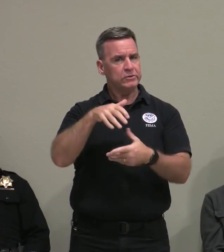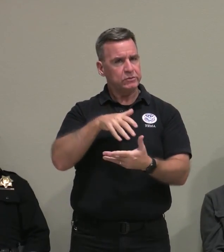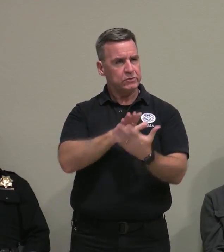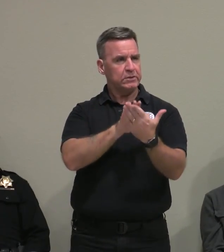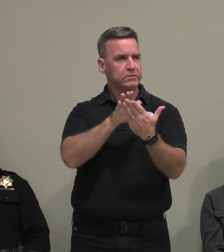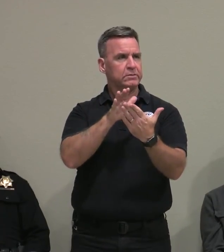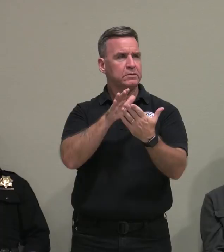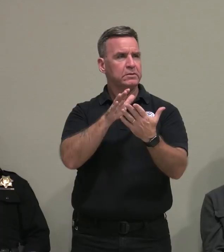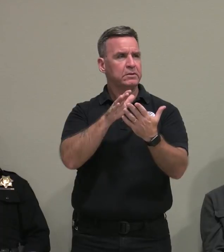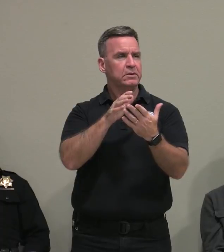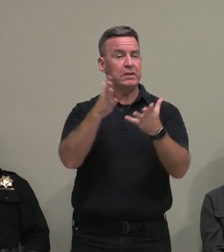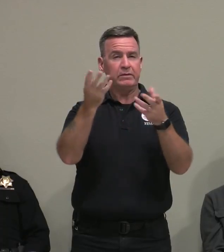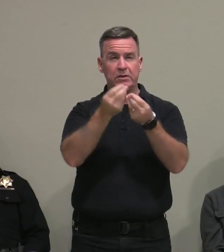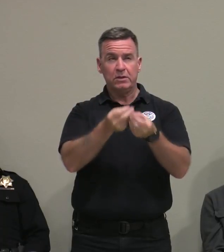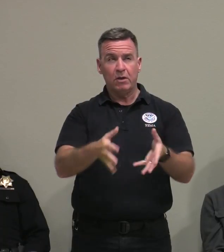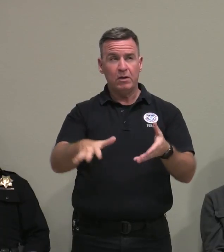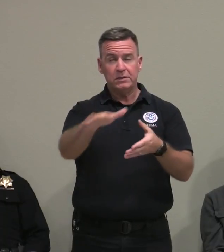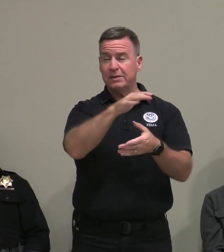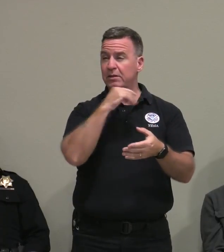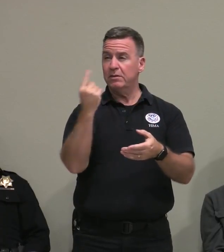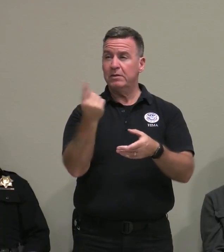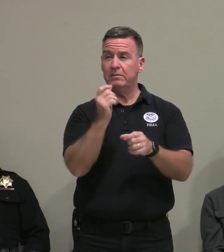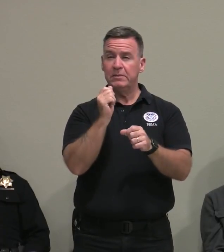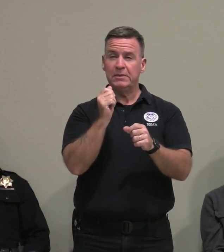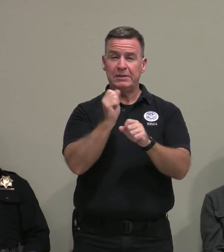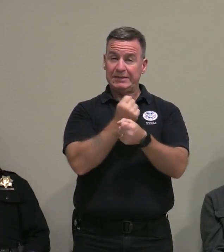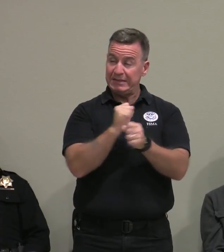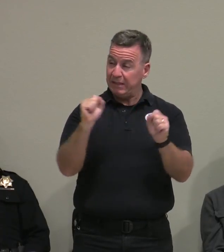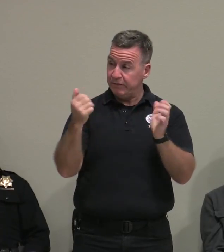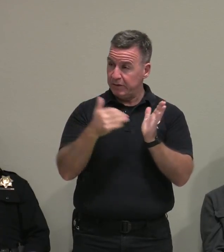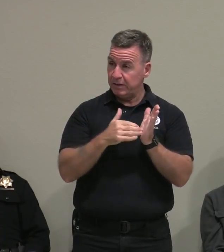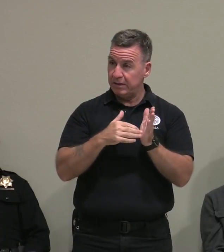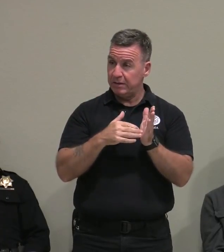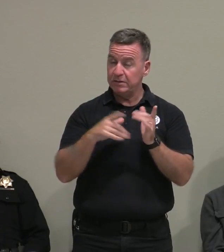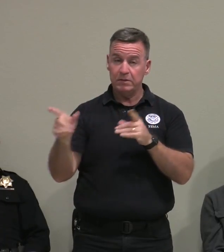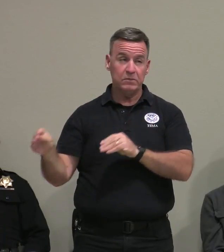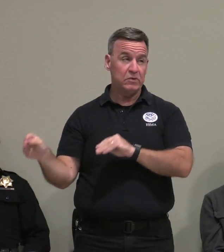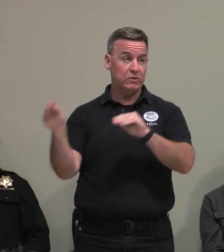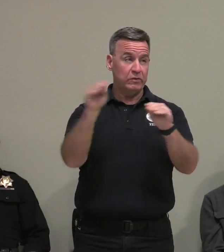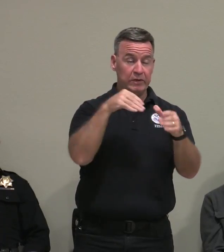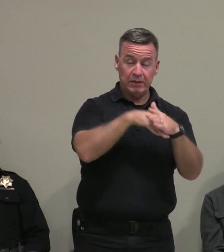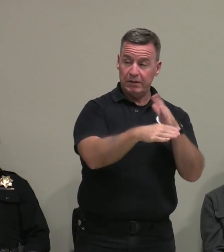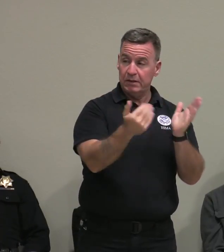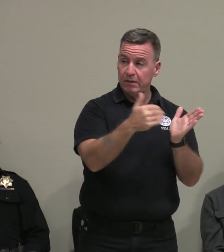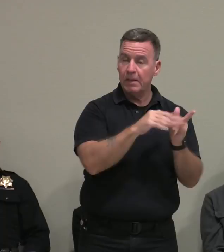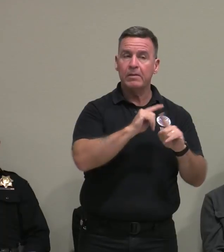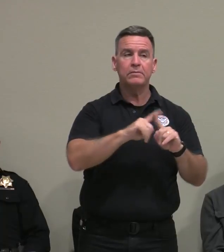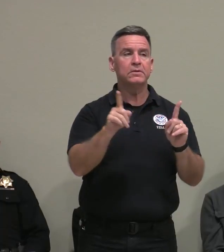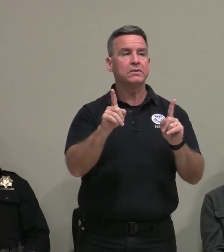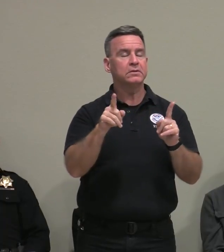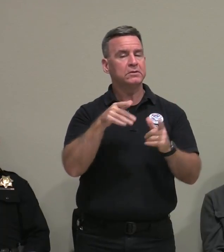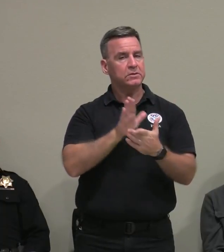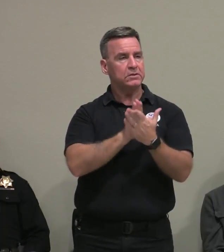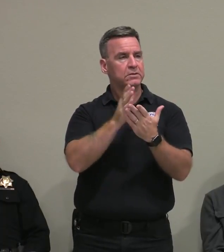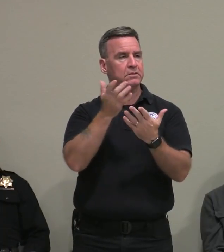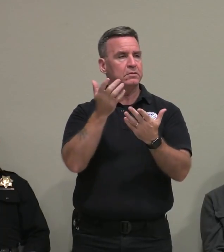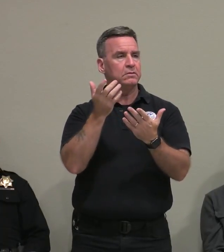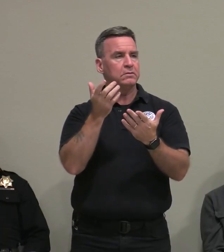much of the loss and not only make it render it safe again so that you can move back in, but also to address